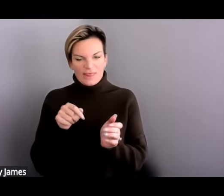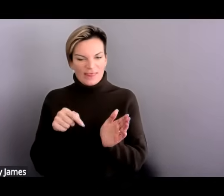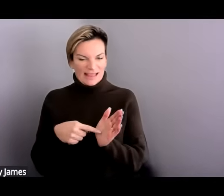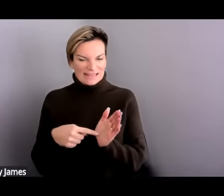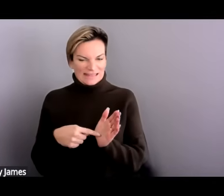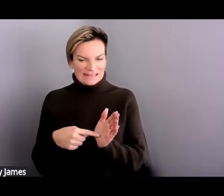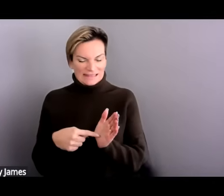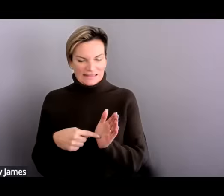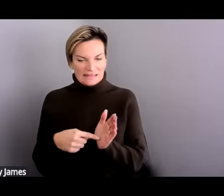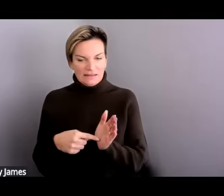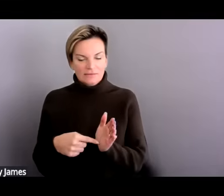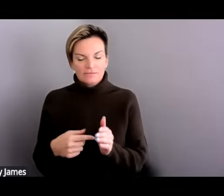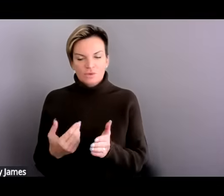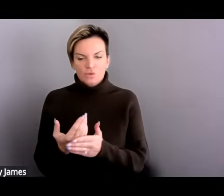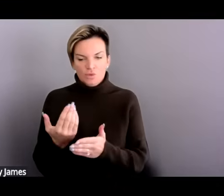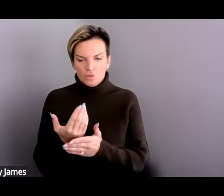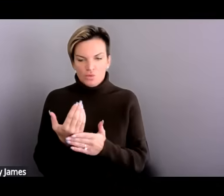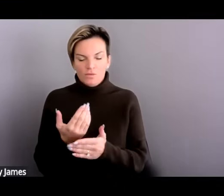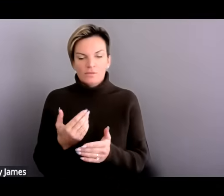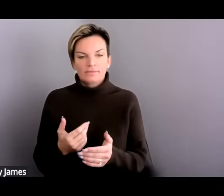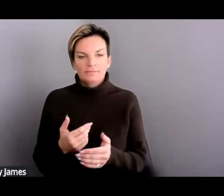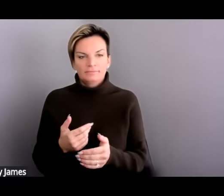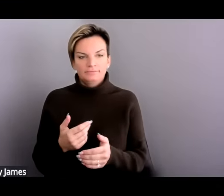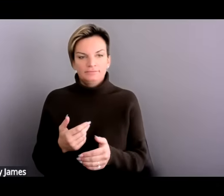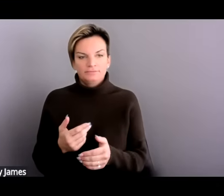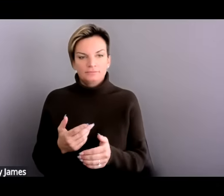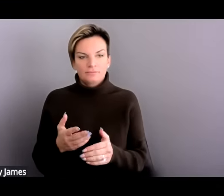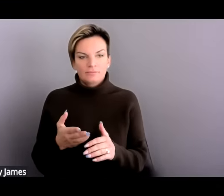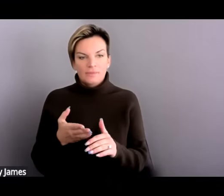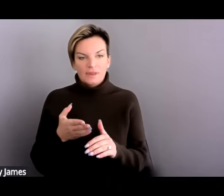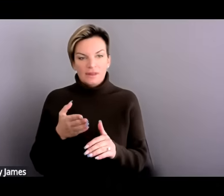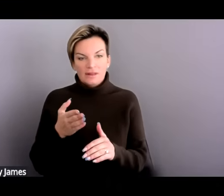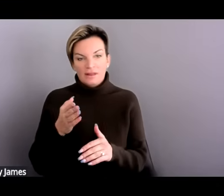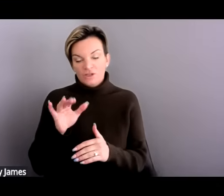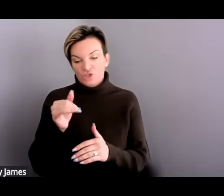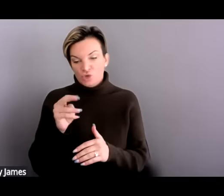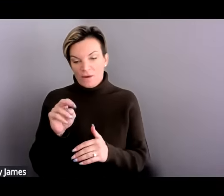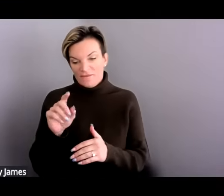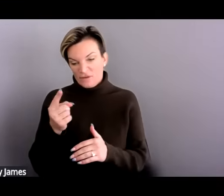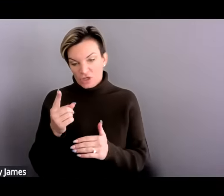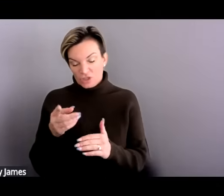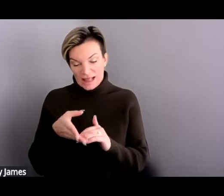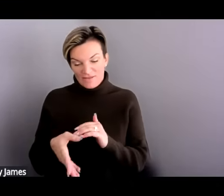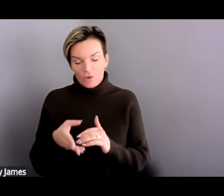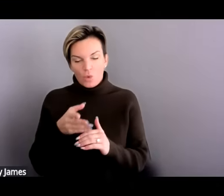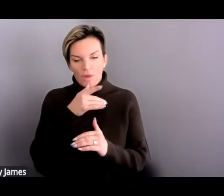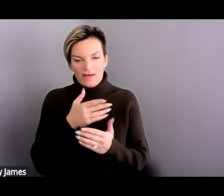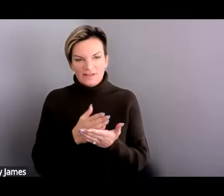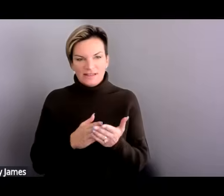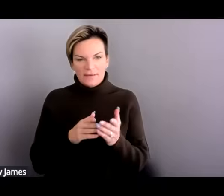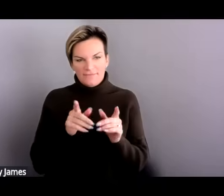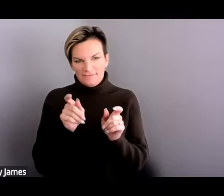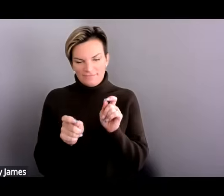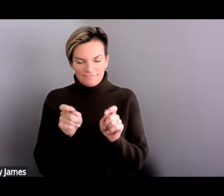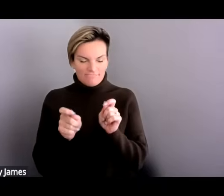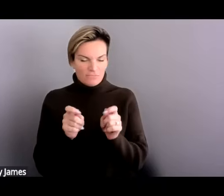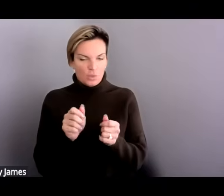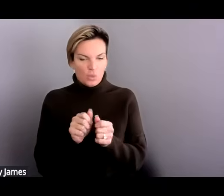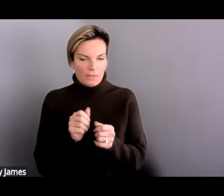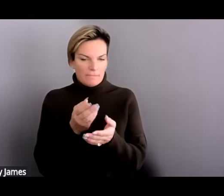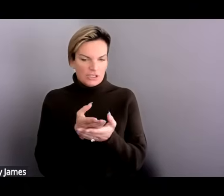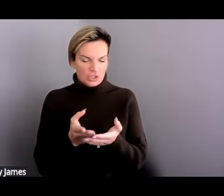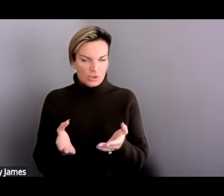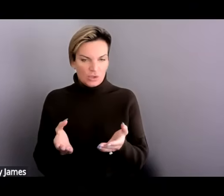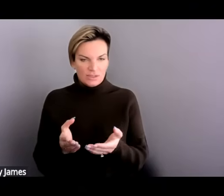well. And then there will be, like I said, after the first of the year, slight changes in just visually the materials and things like that,